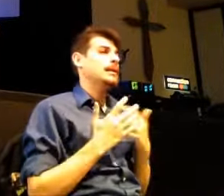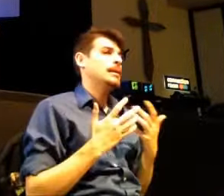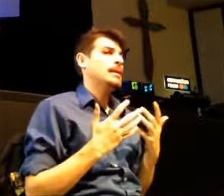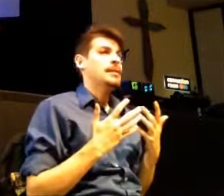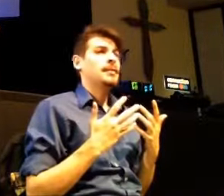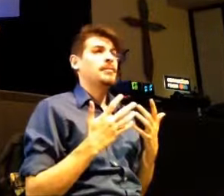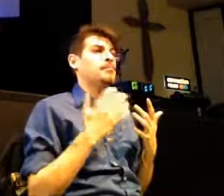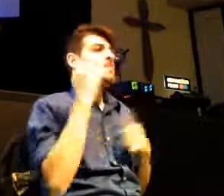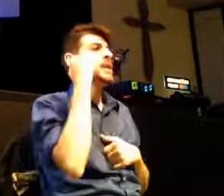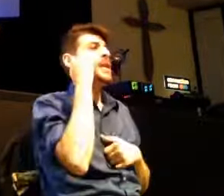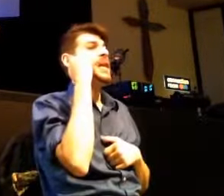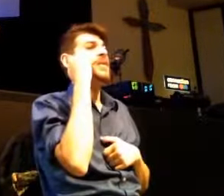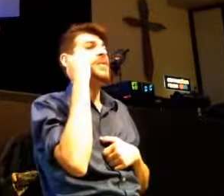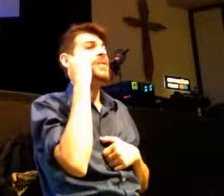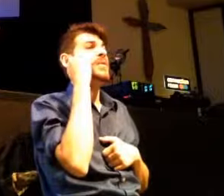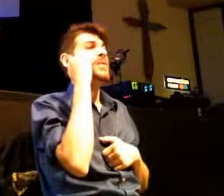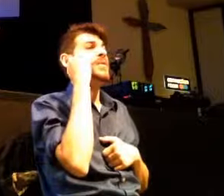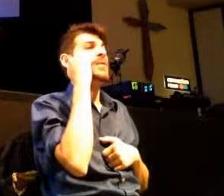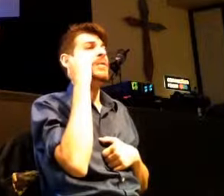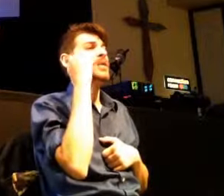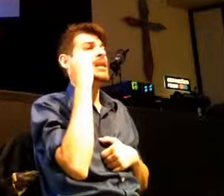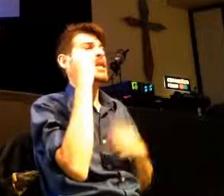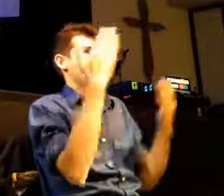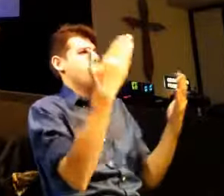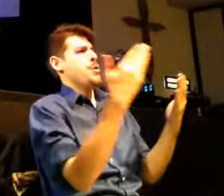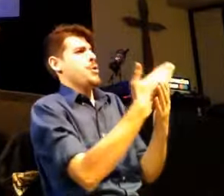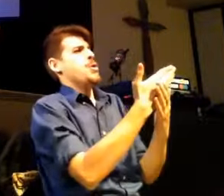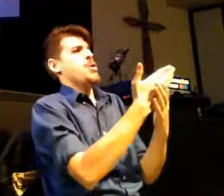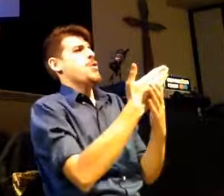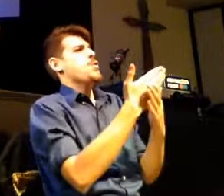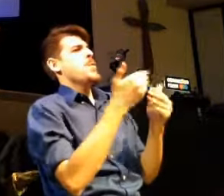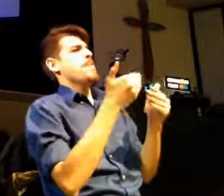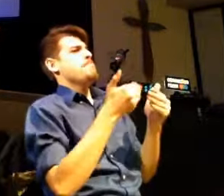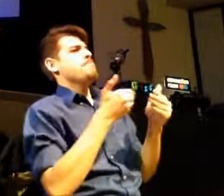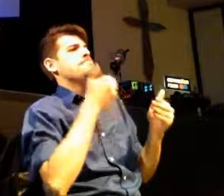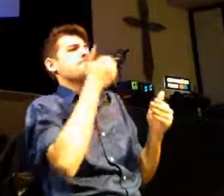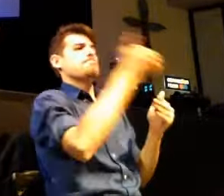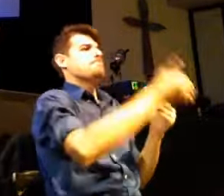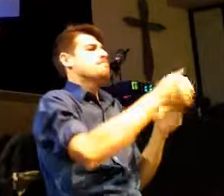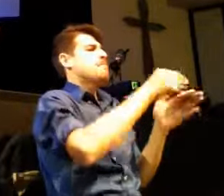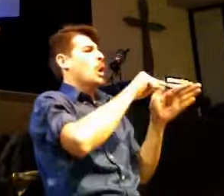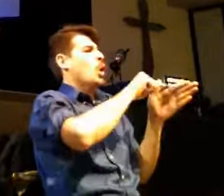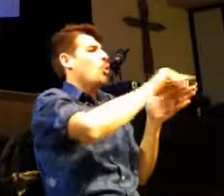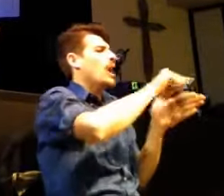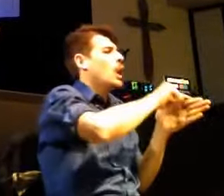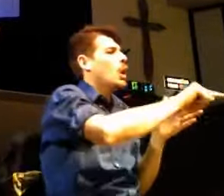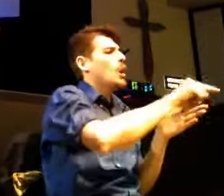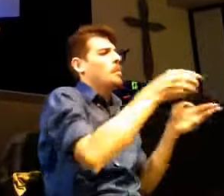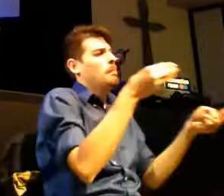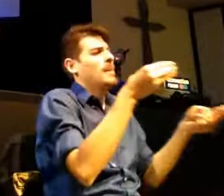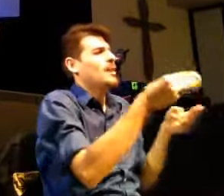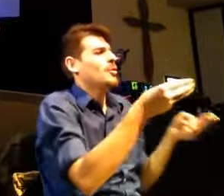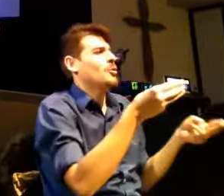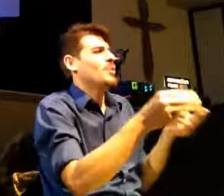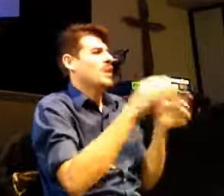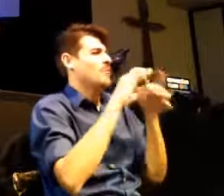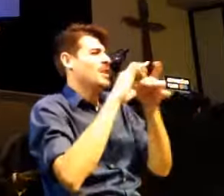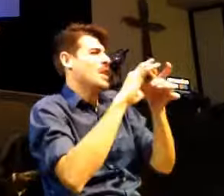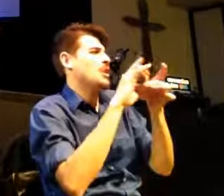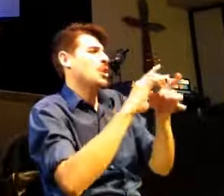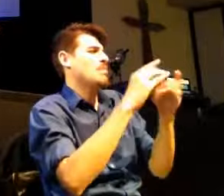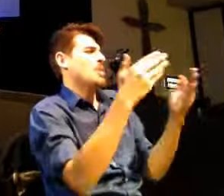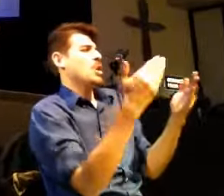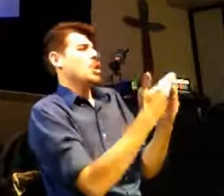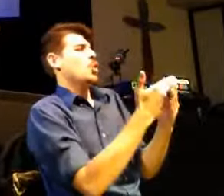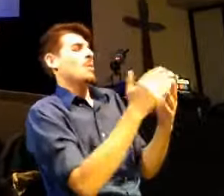out into that thing that I think God is calling me to in career or ministry or building a new relationship with a